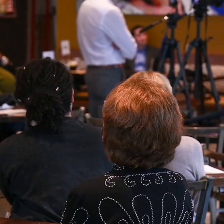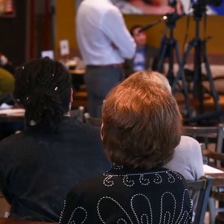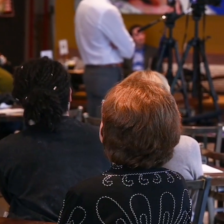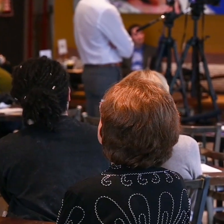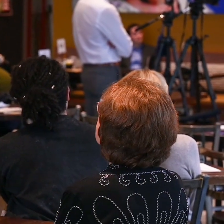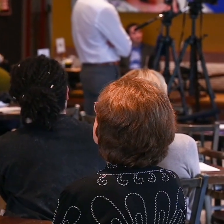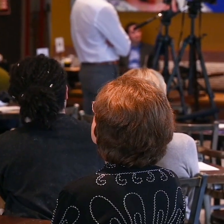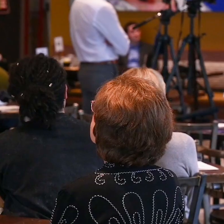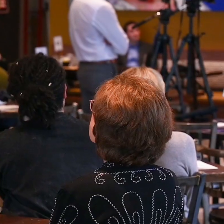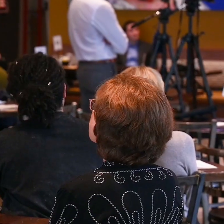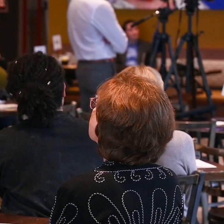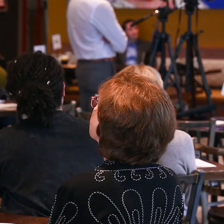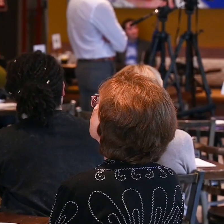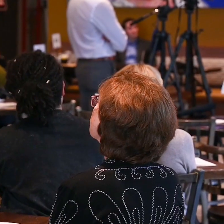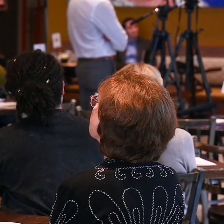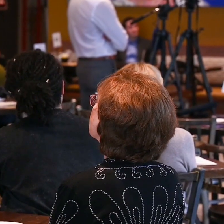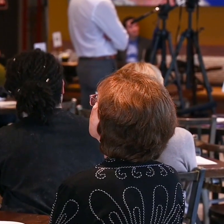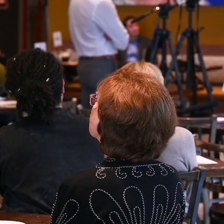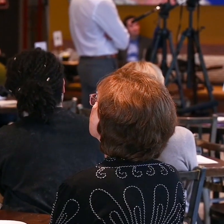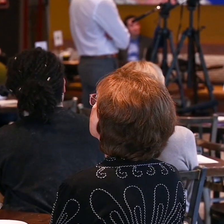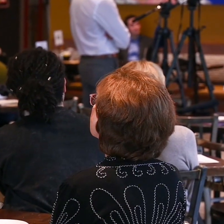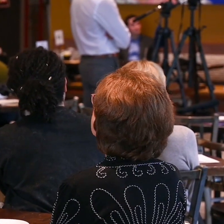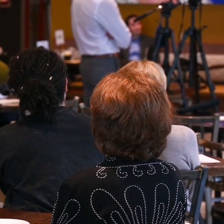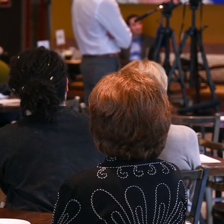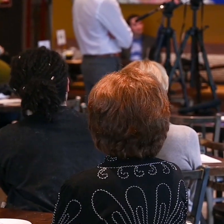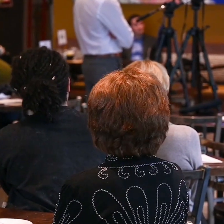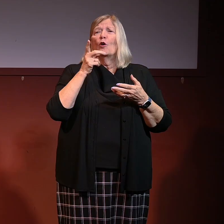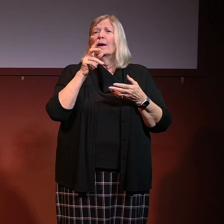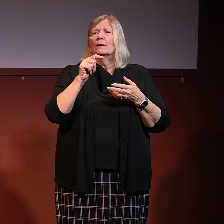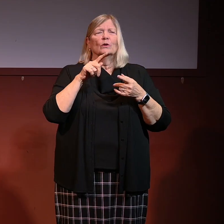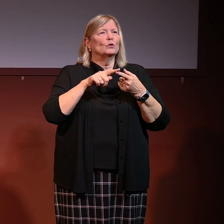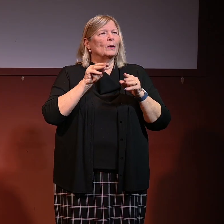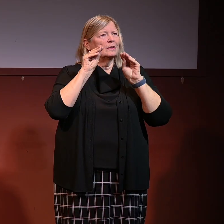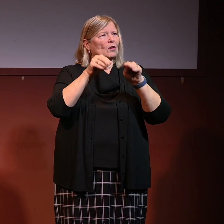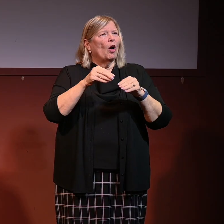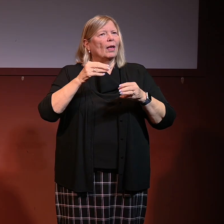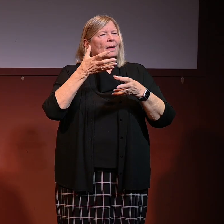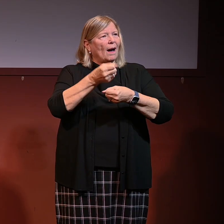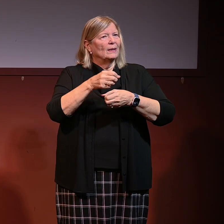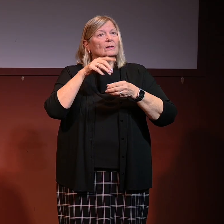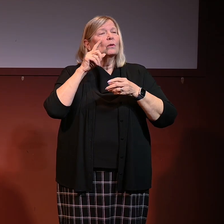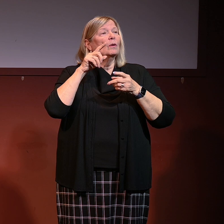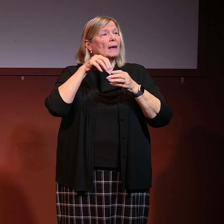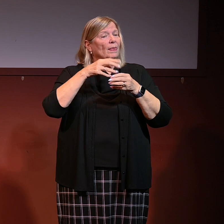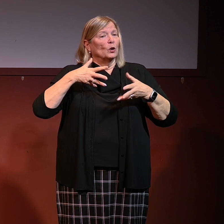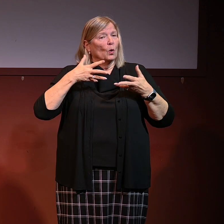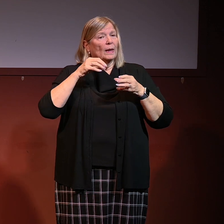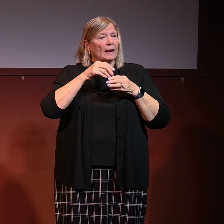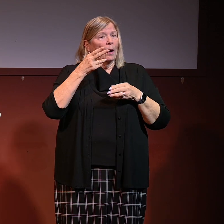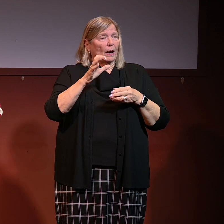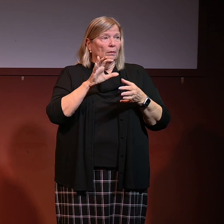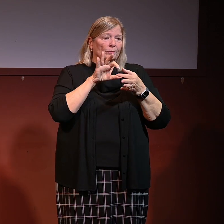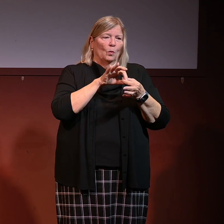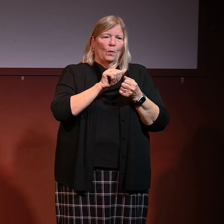done. My goal as Youth Poet Laureate is to help instill confidence within the young people of Howard County in regards